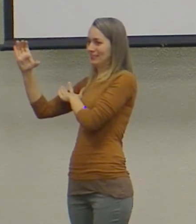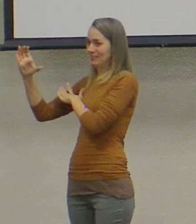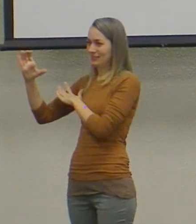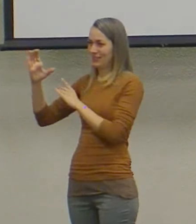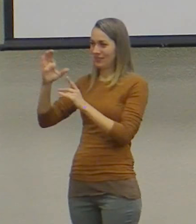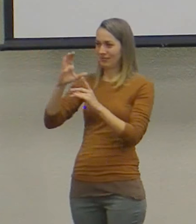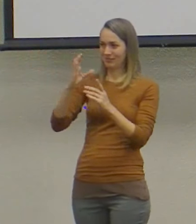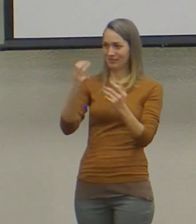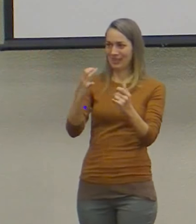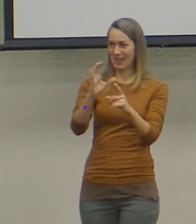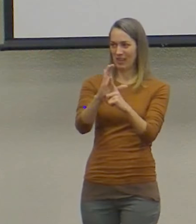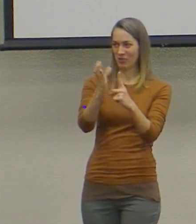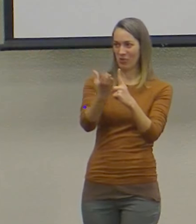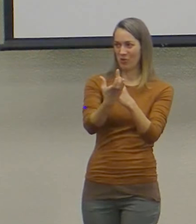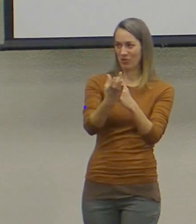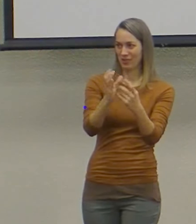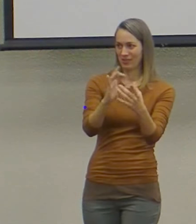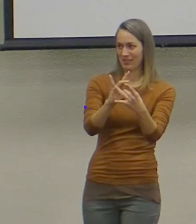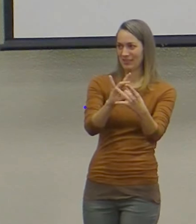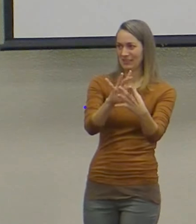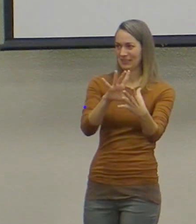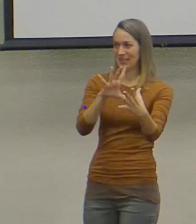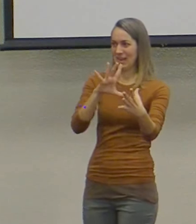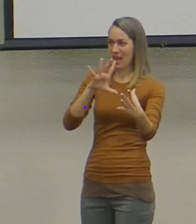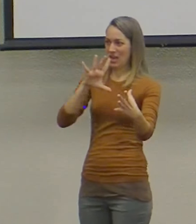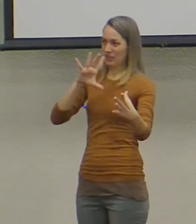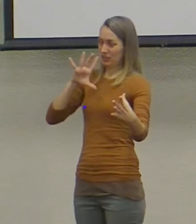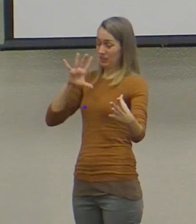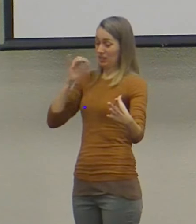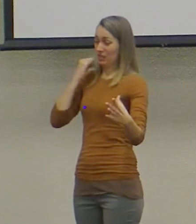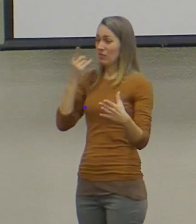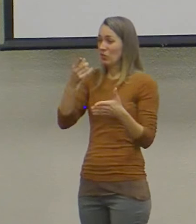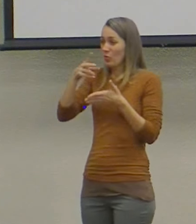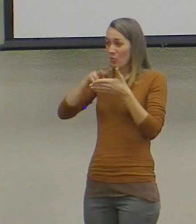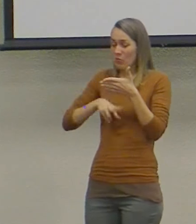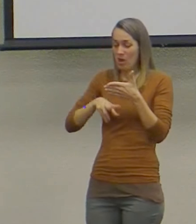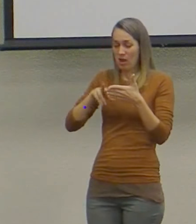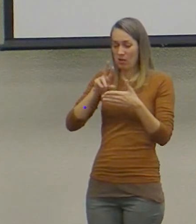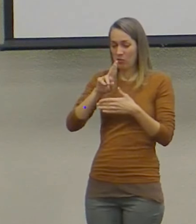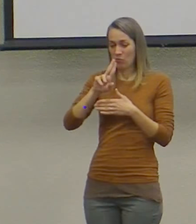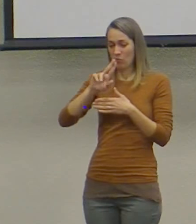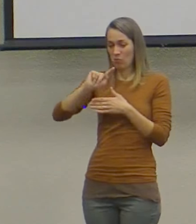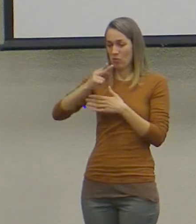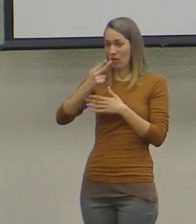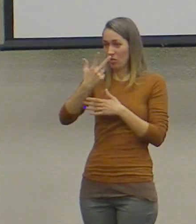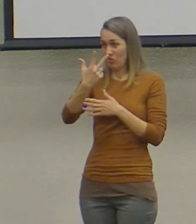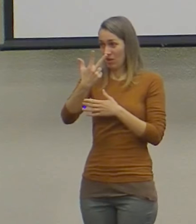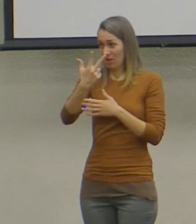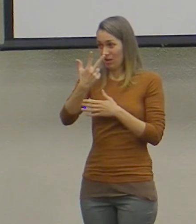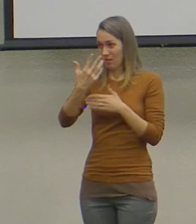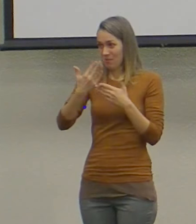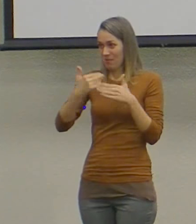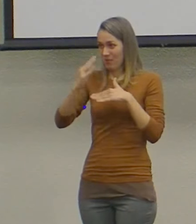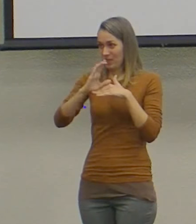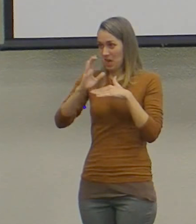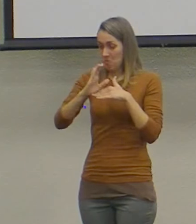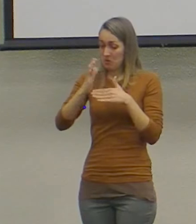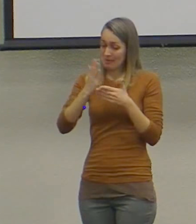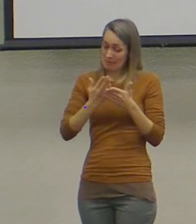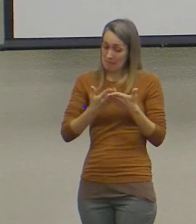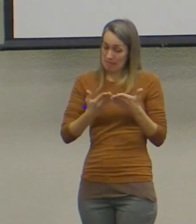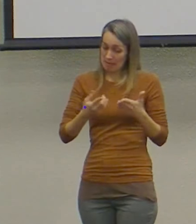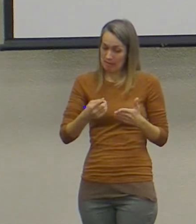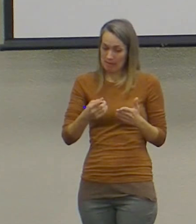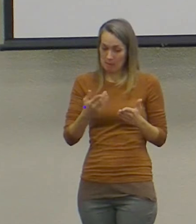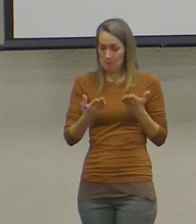Because if you've read Ruth 3 prior to coming to chapel this morning, you know that there's some things in there that certainly raise your eyebrows a bit, if